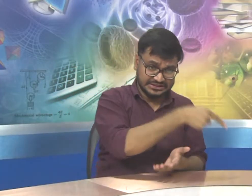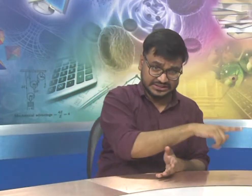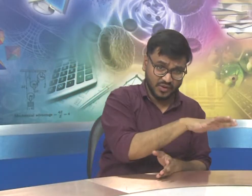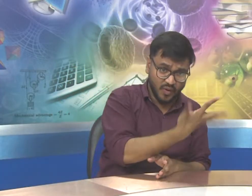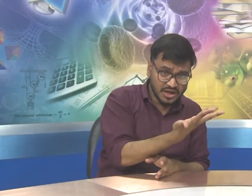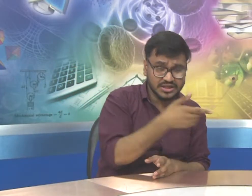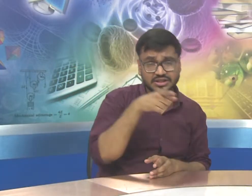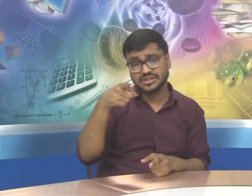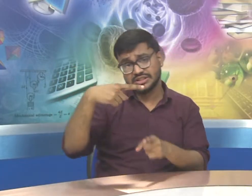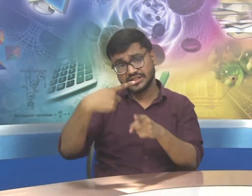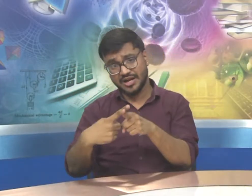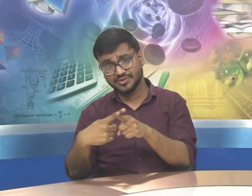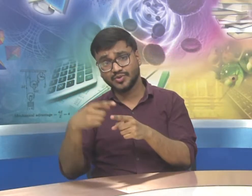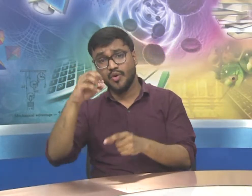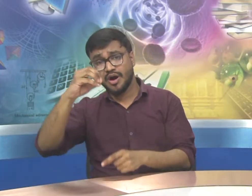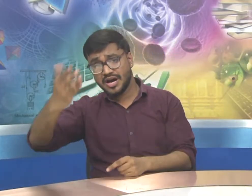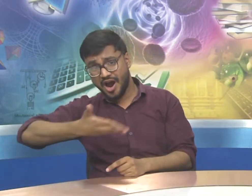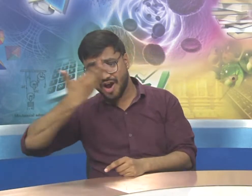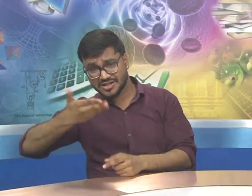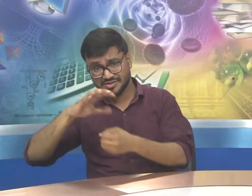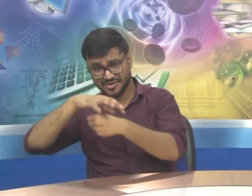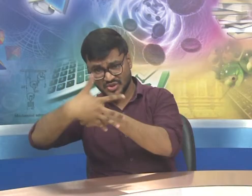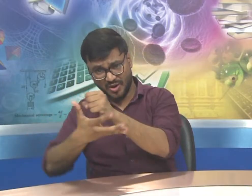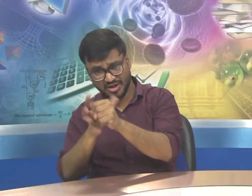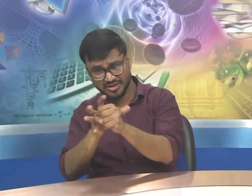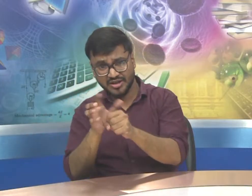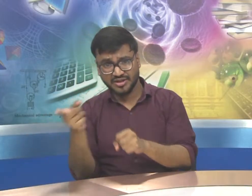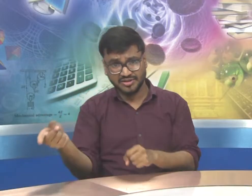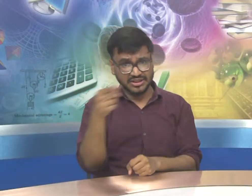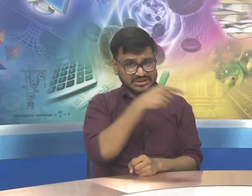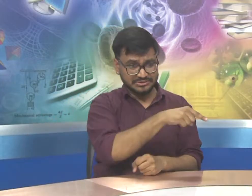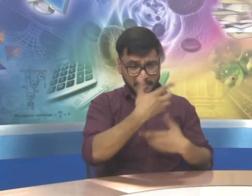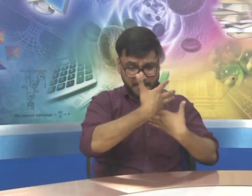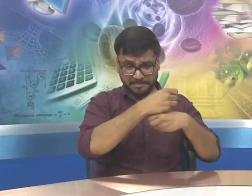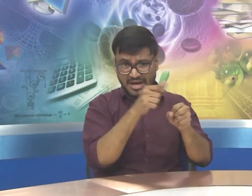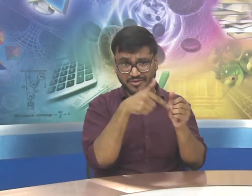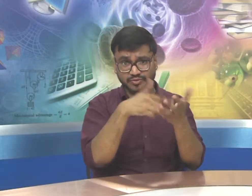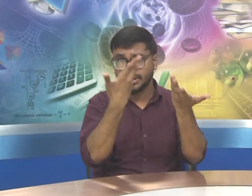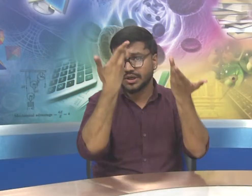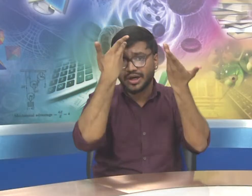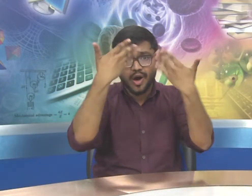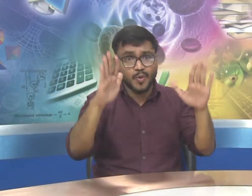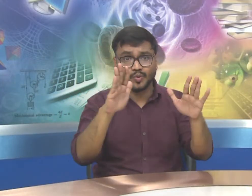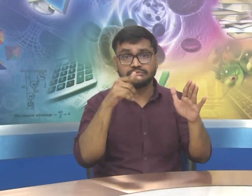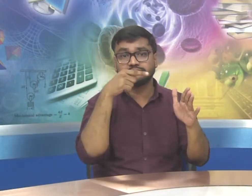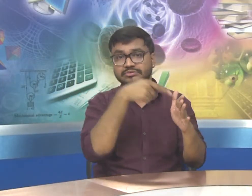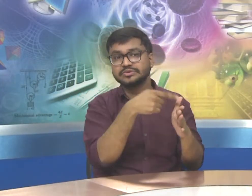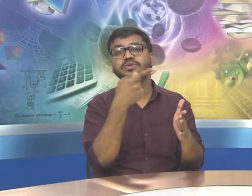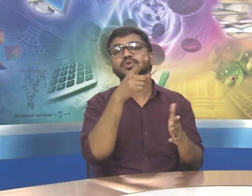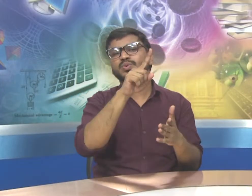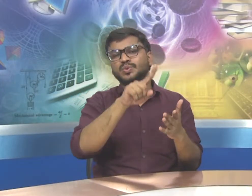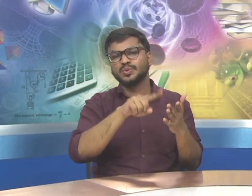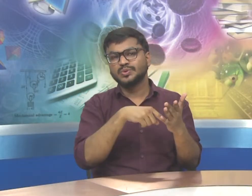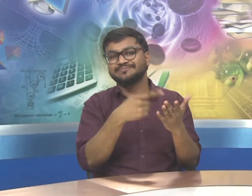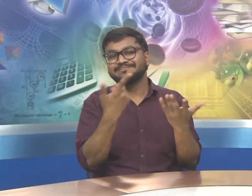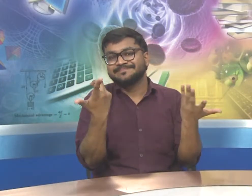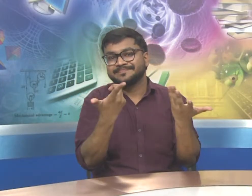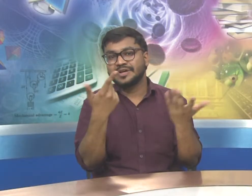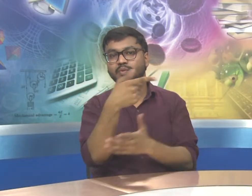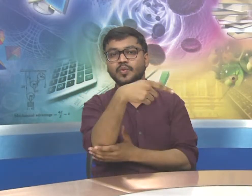But he did not know how many hydrogen and oxygen atoms join to make water,